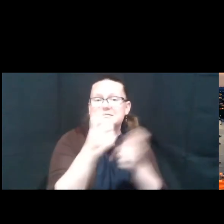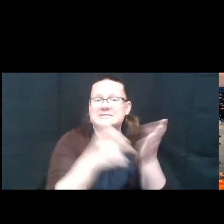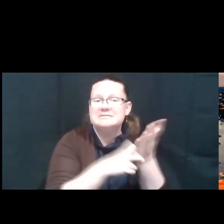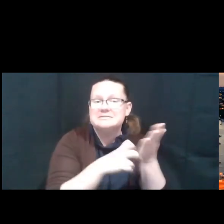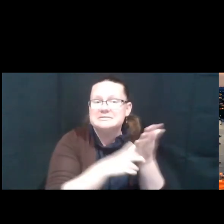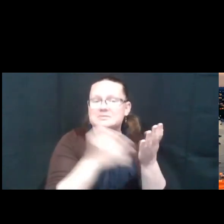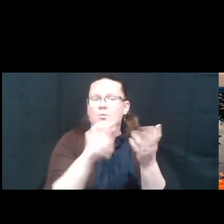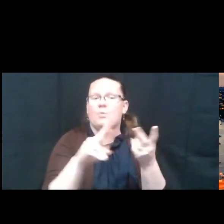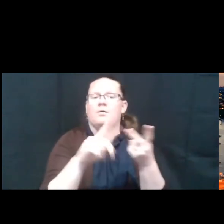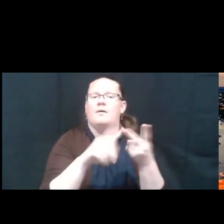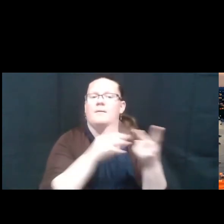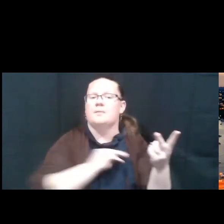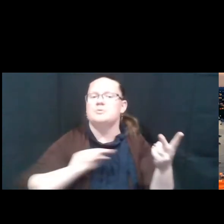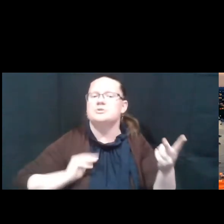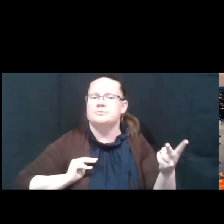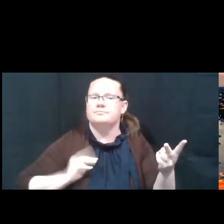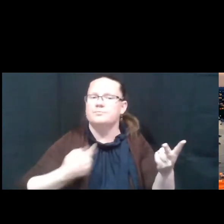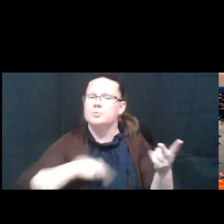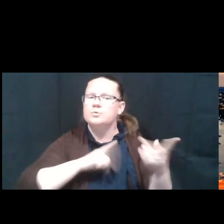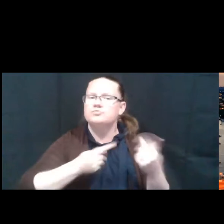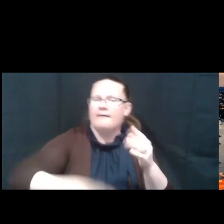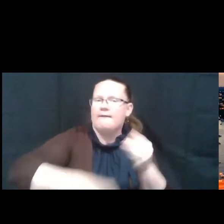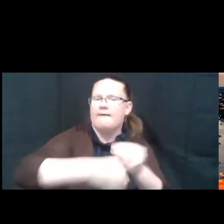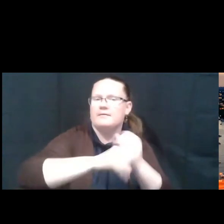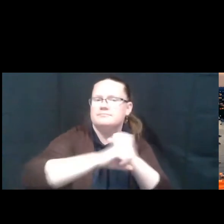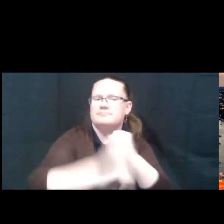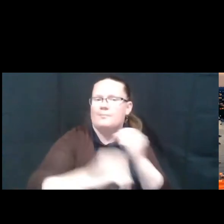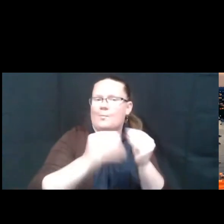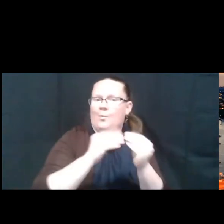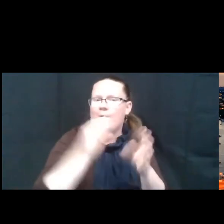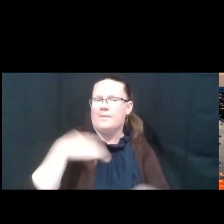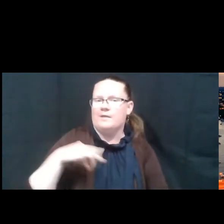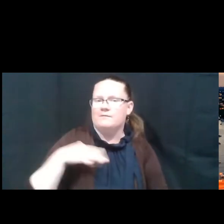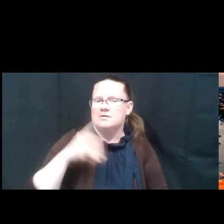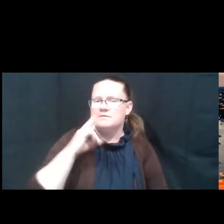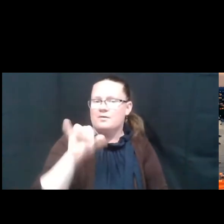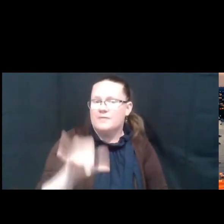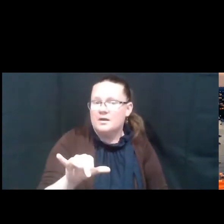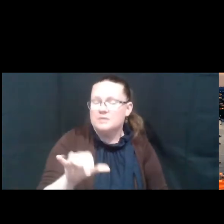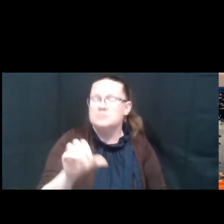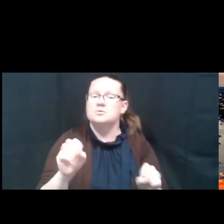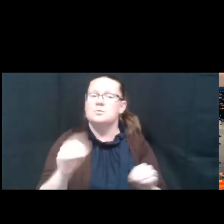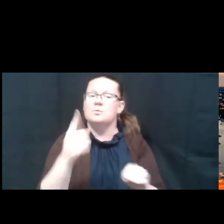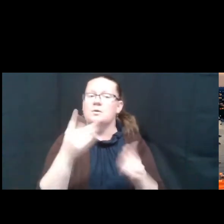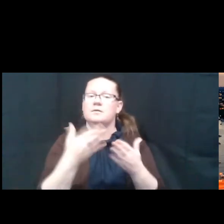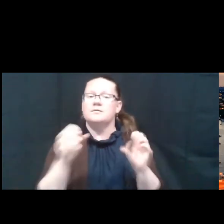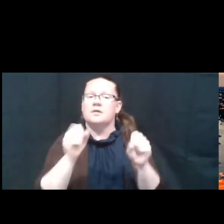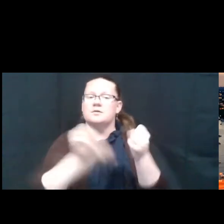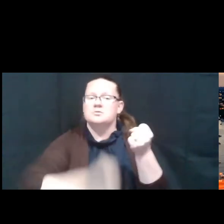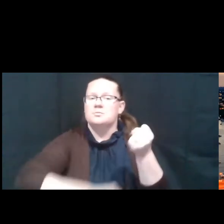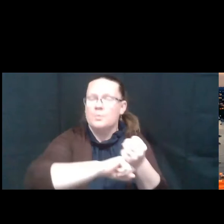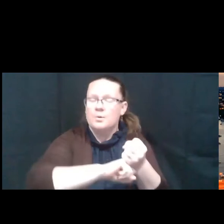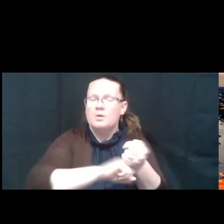to extend benefits for that. So it's a way to also support and then also have access to things from a performance schedule